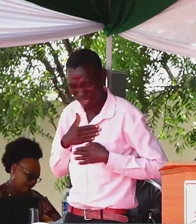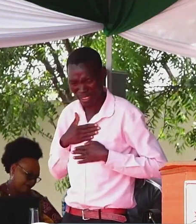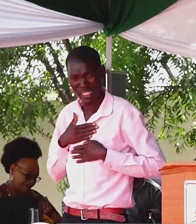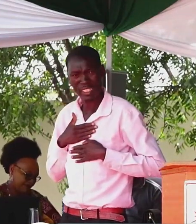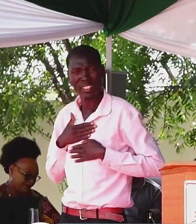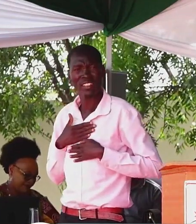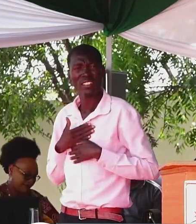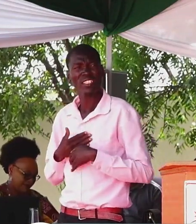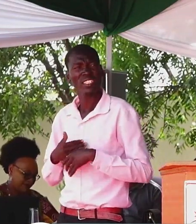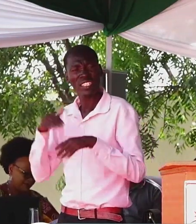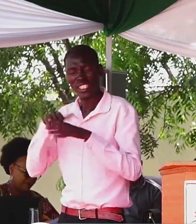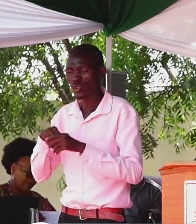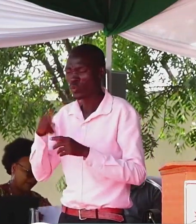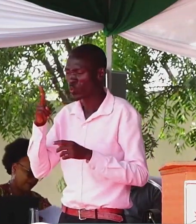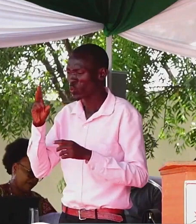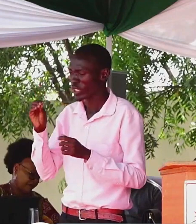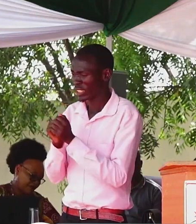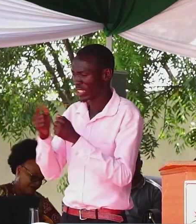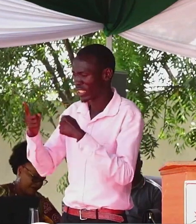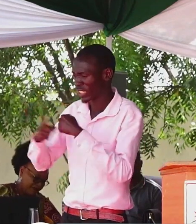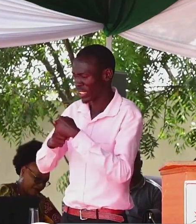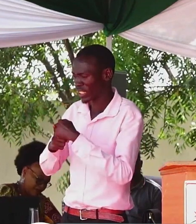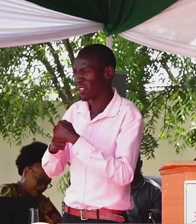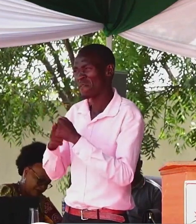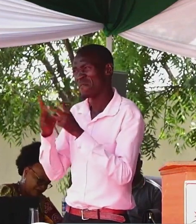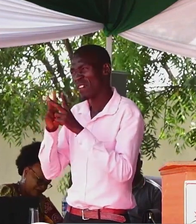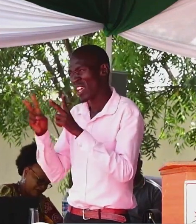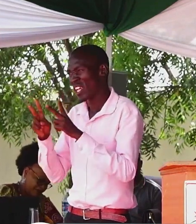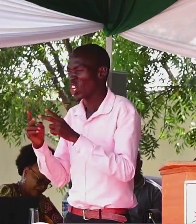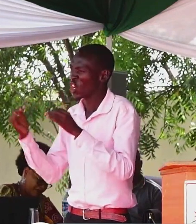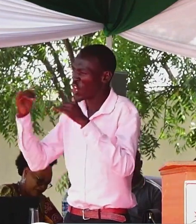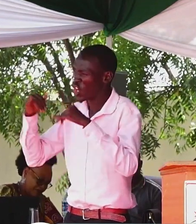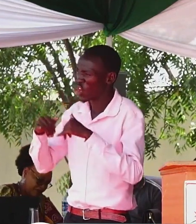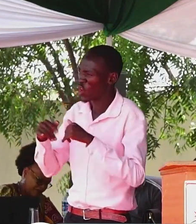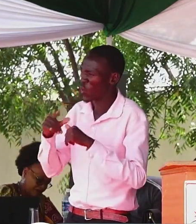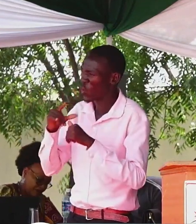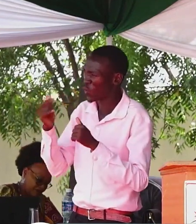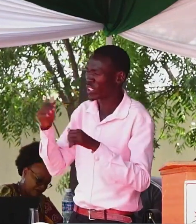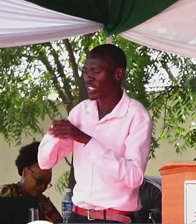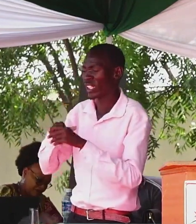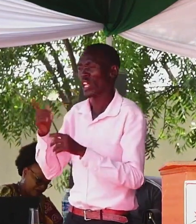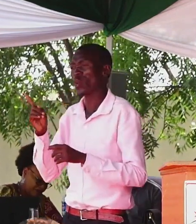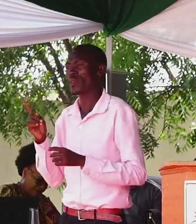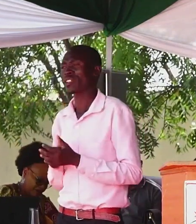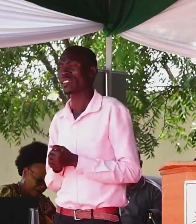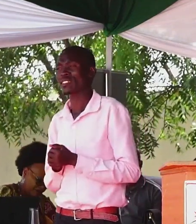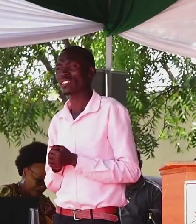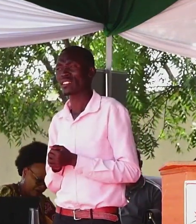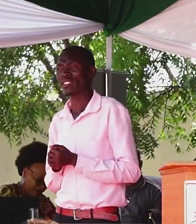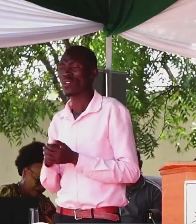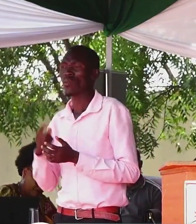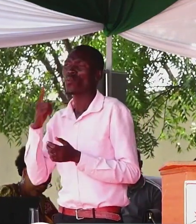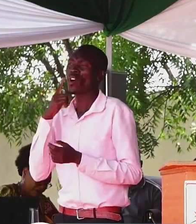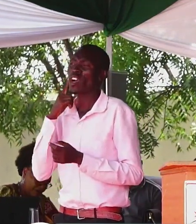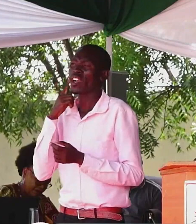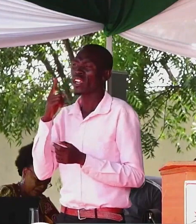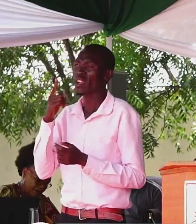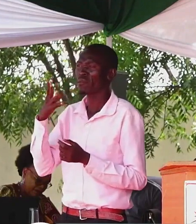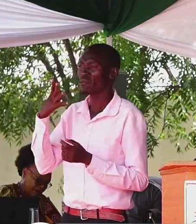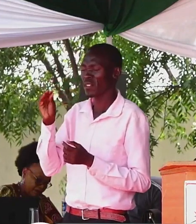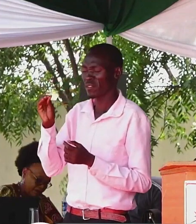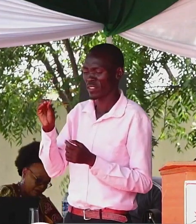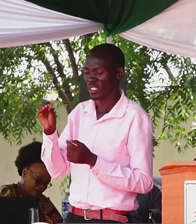in 2016, our very first conference was held in Nairobi. We had 150